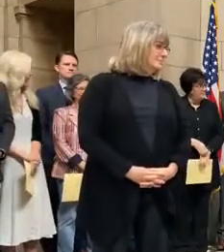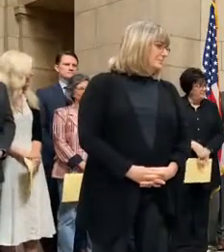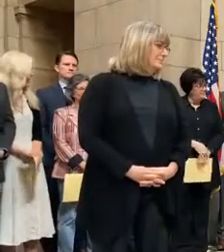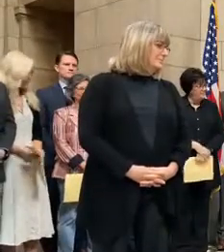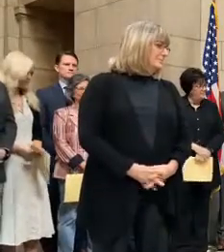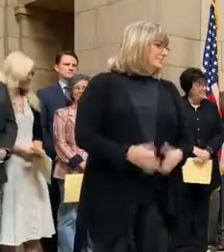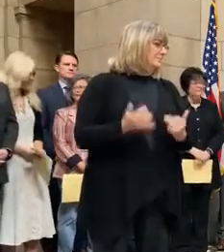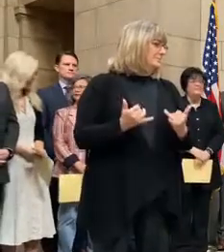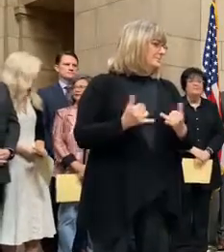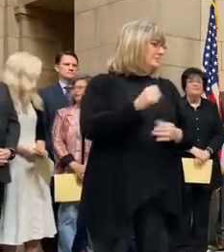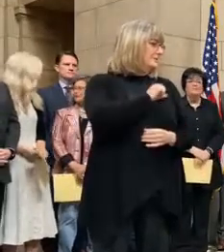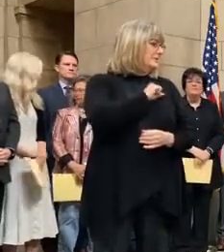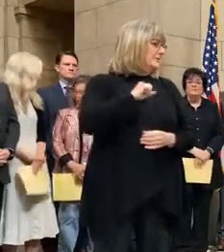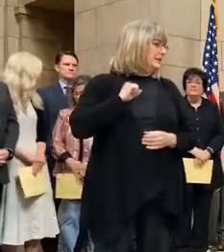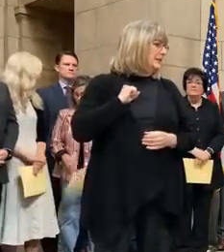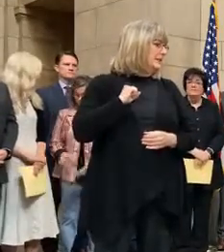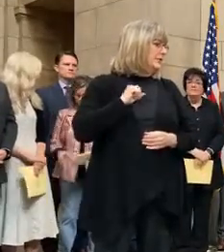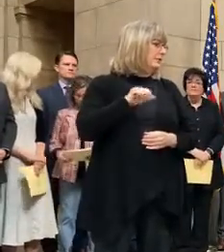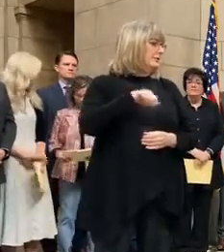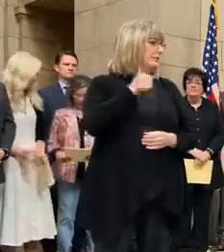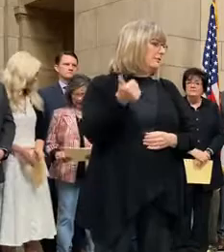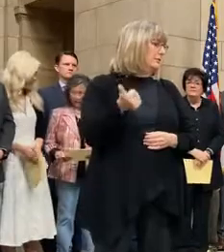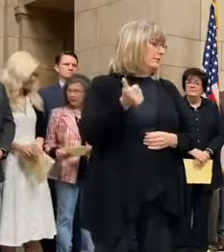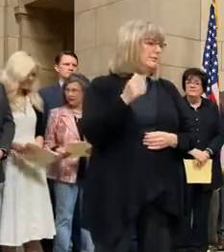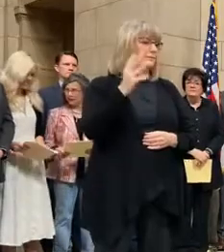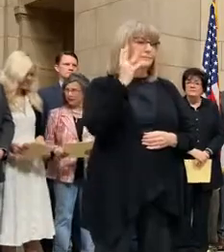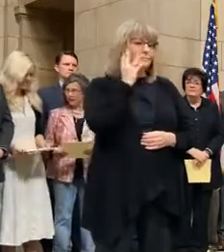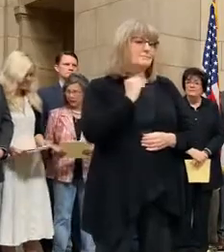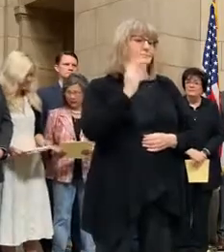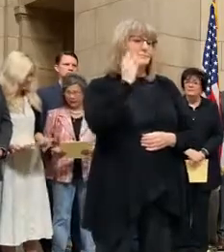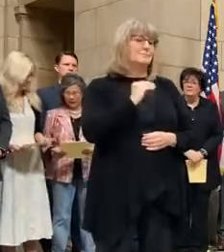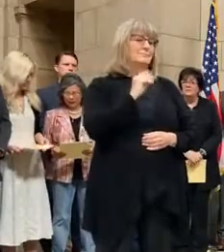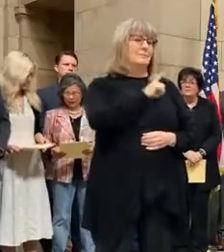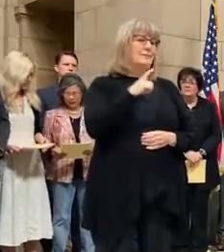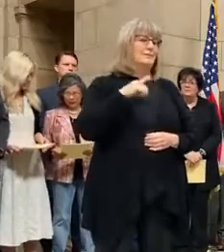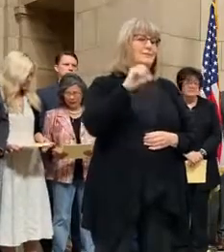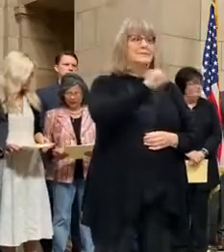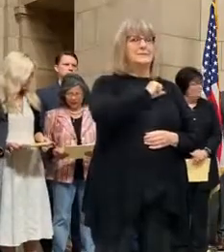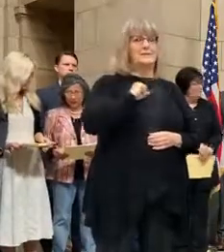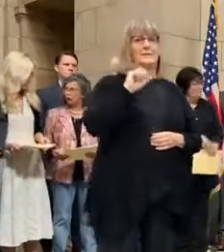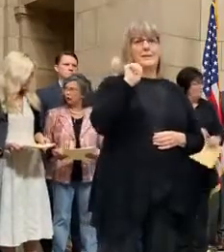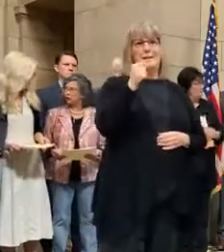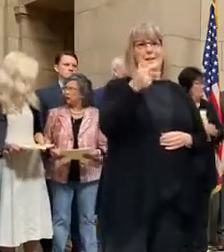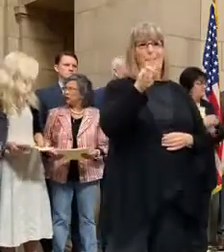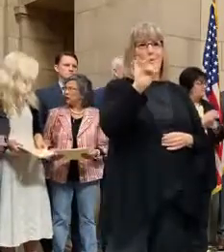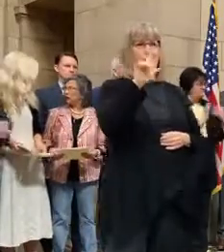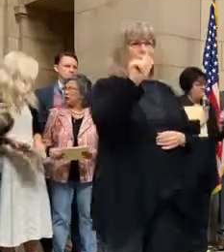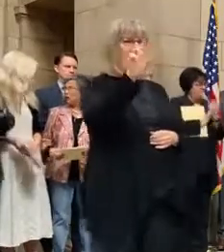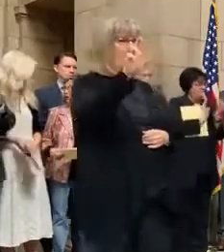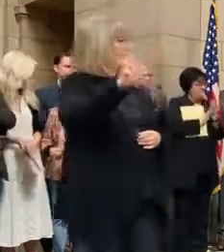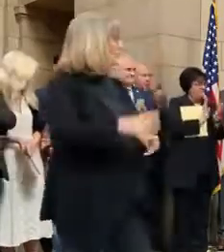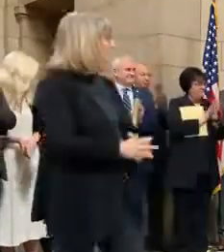All right, next I'd like to call up another veteran of the legislature, Senator Aguilar.